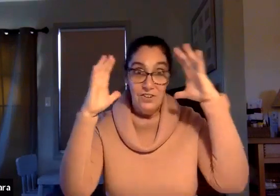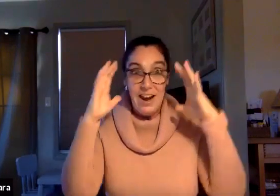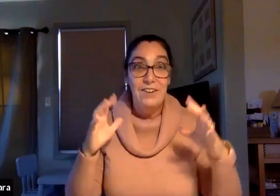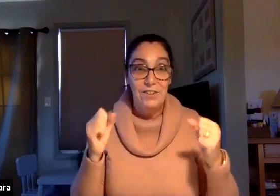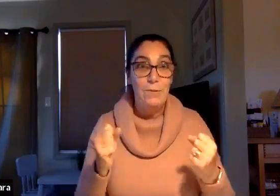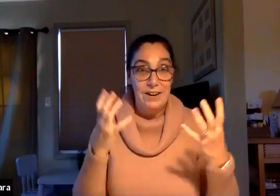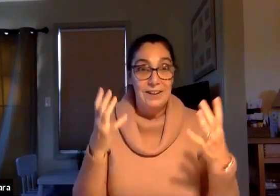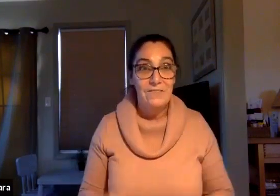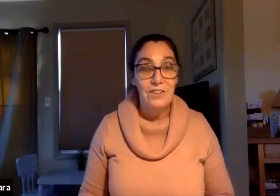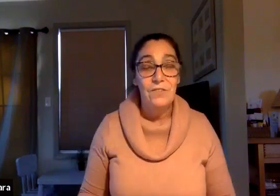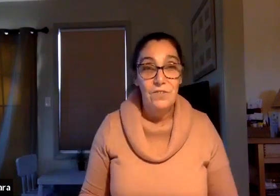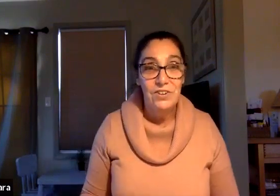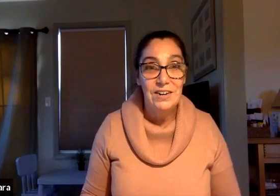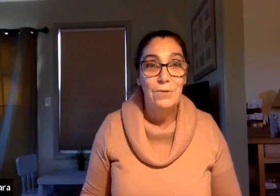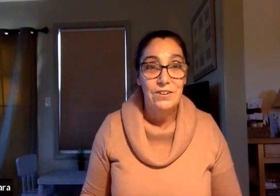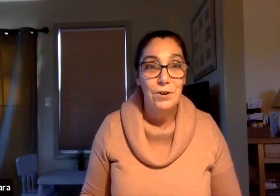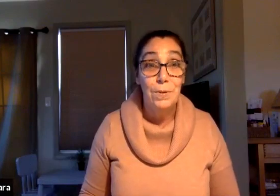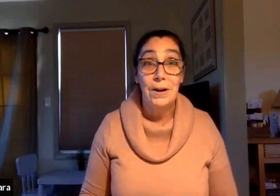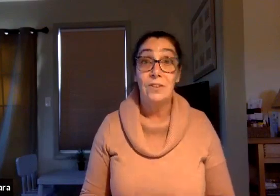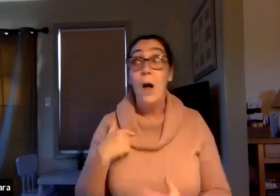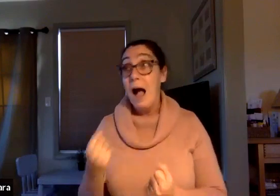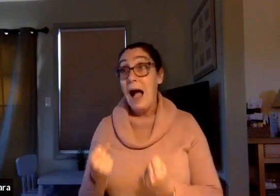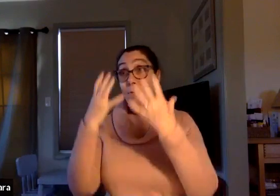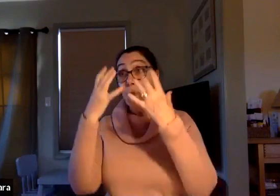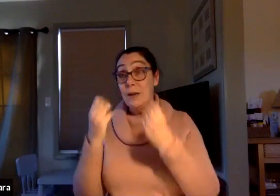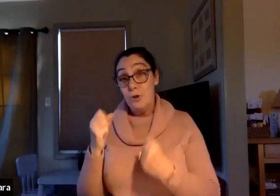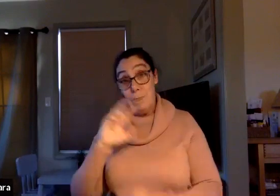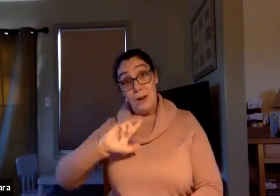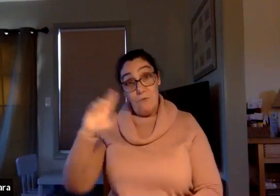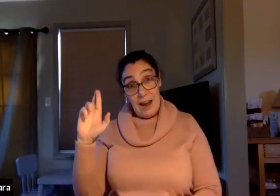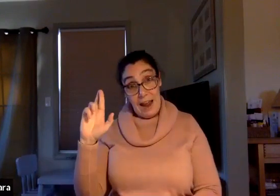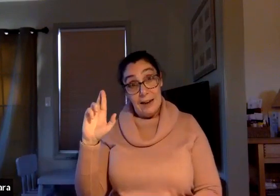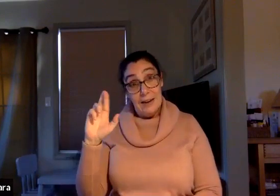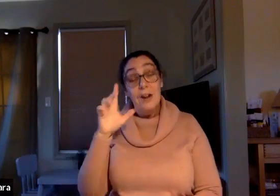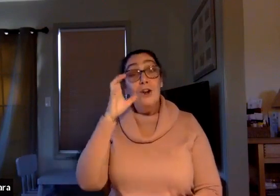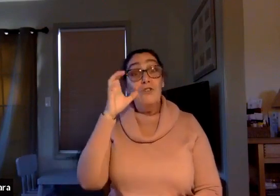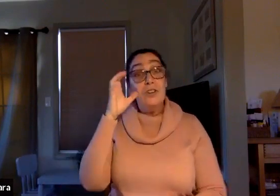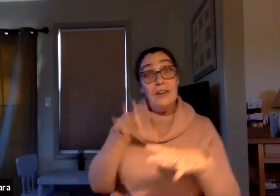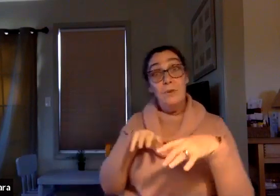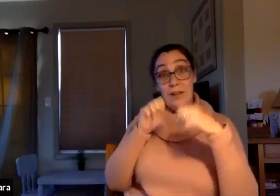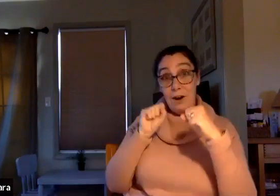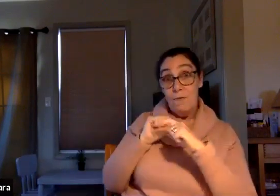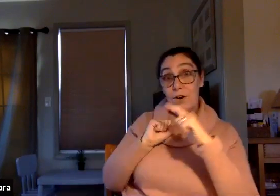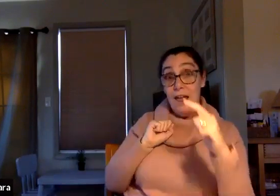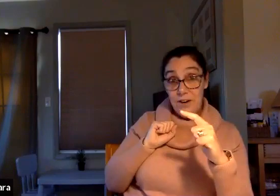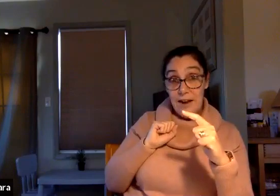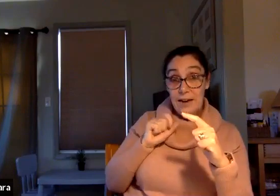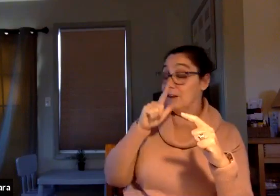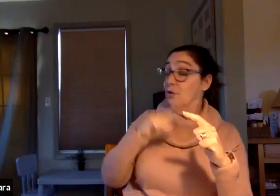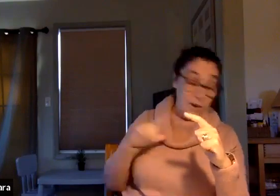head, when Christina was interpreting. So I would be interpreting right-handed, Christina would take over left-handed, and Laureen would